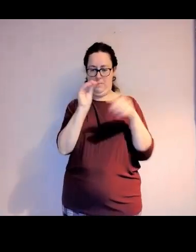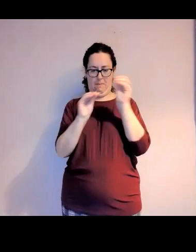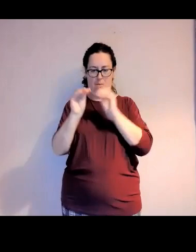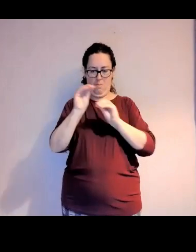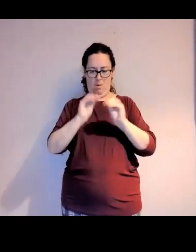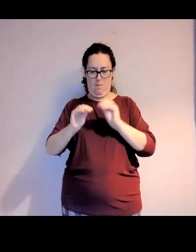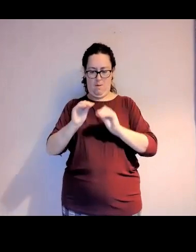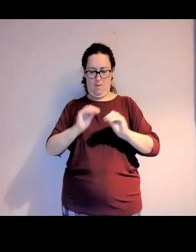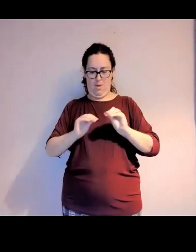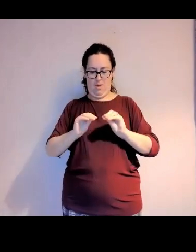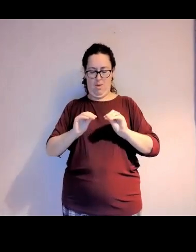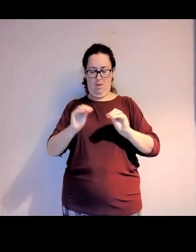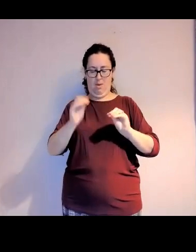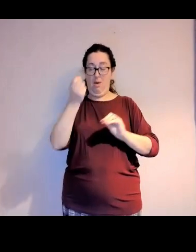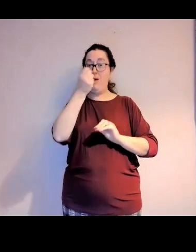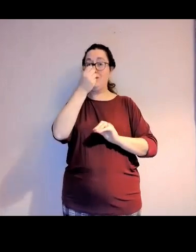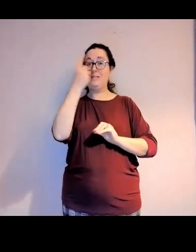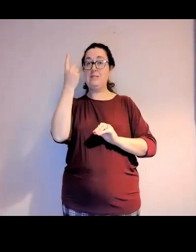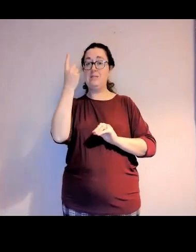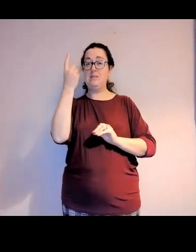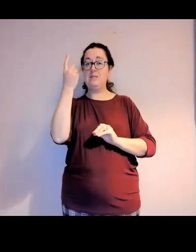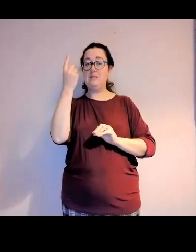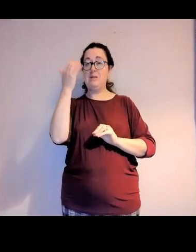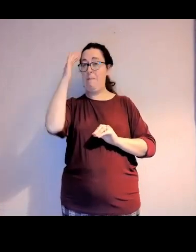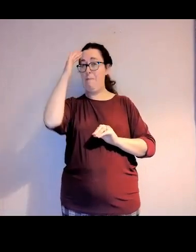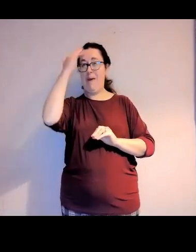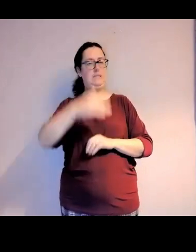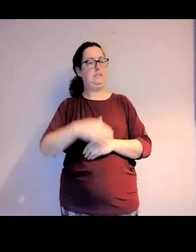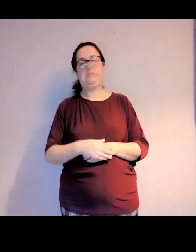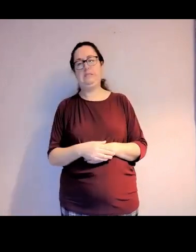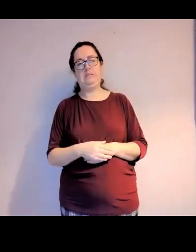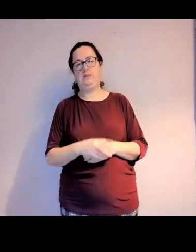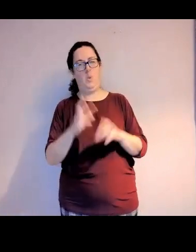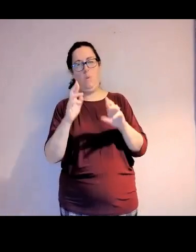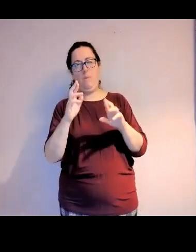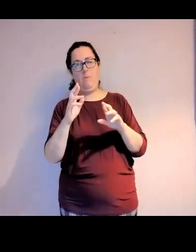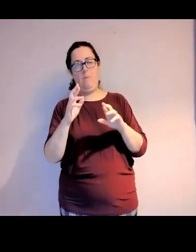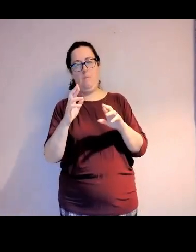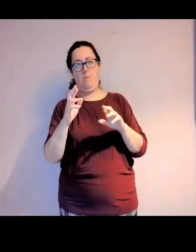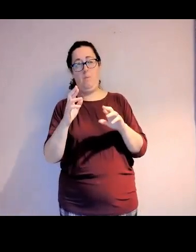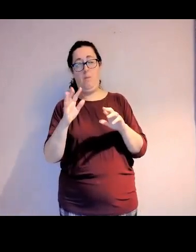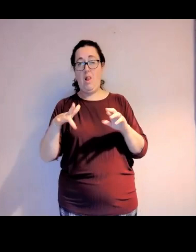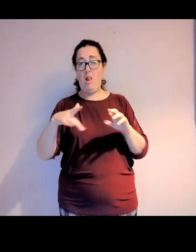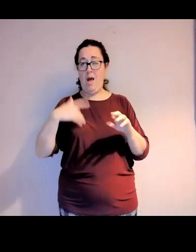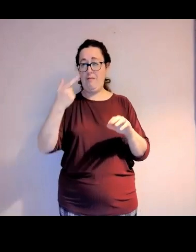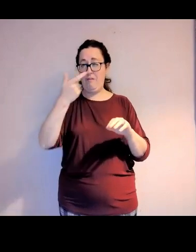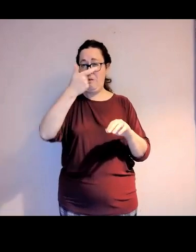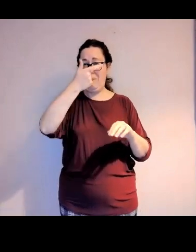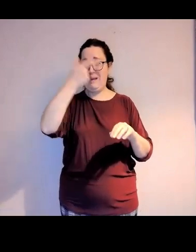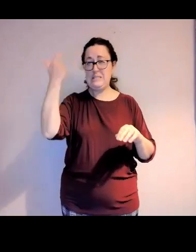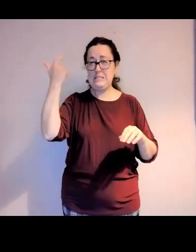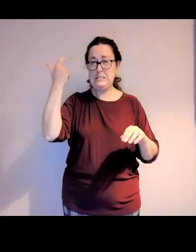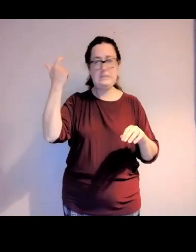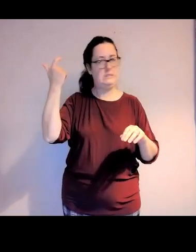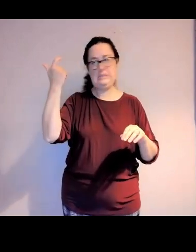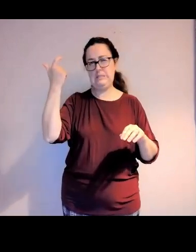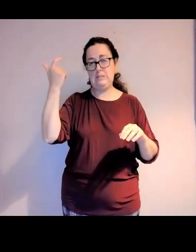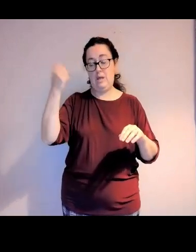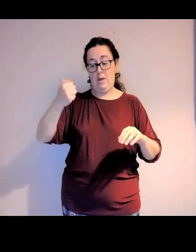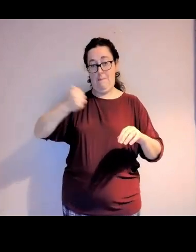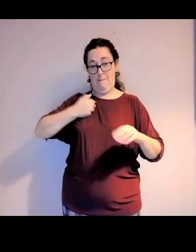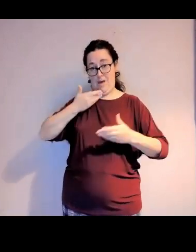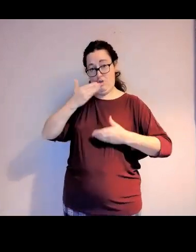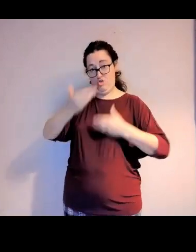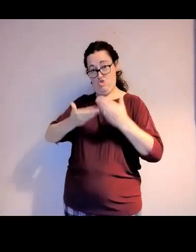sense. Not madness, you hope. But how many lives make sense? You want to put together the story of me, and